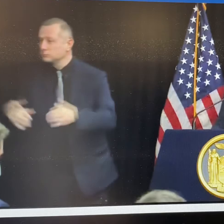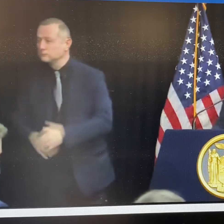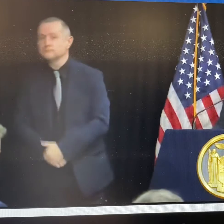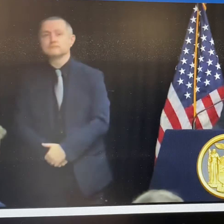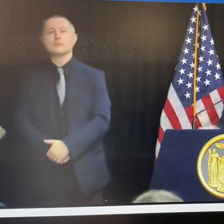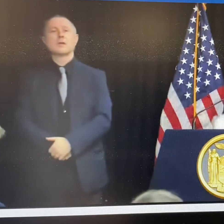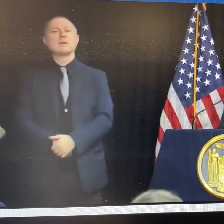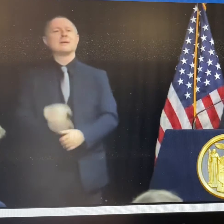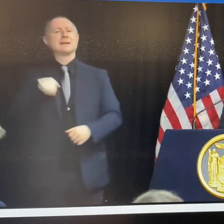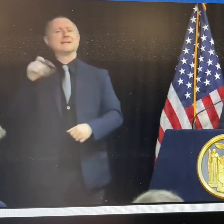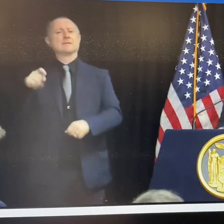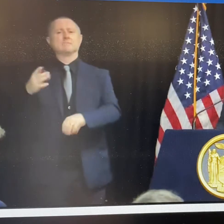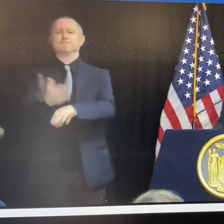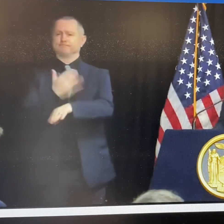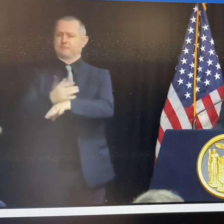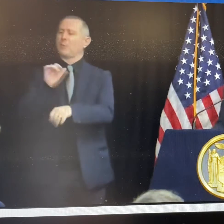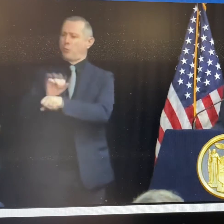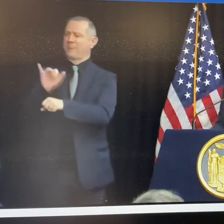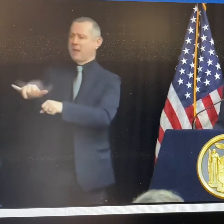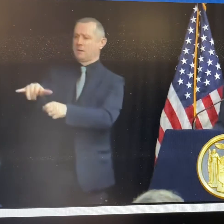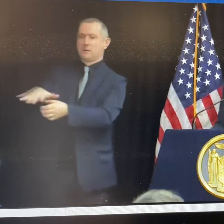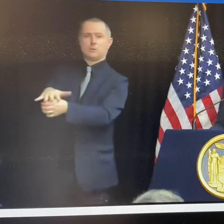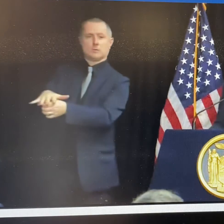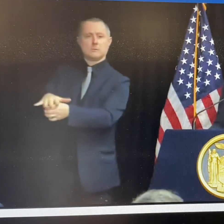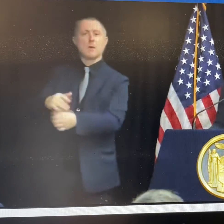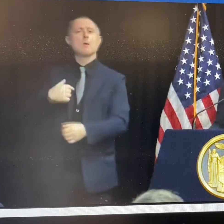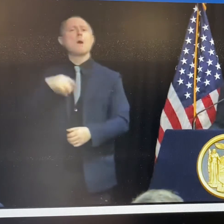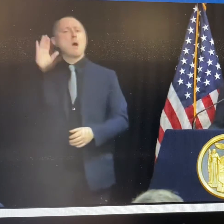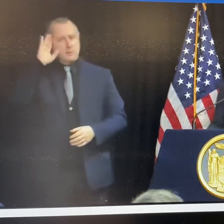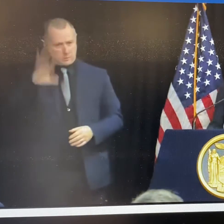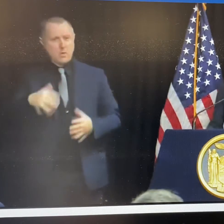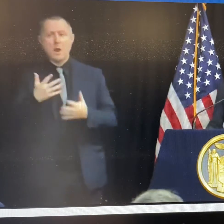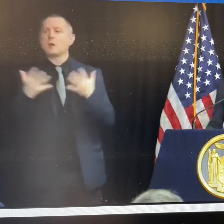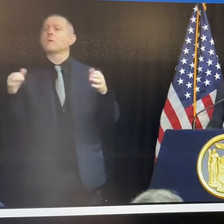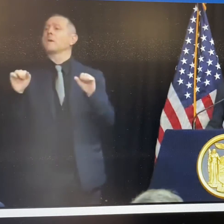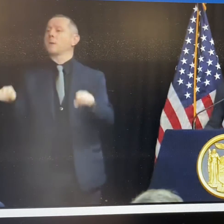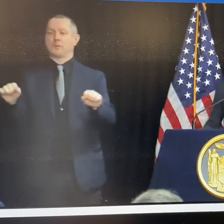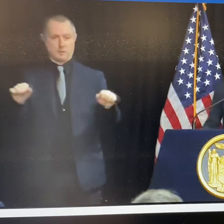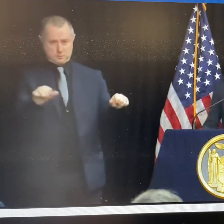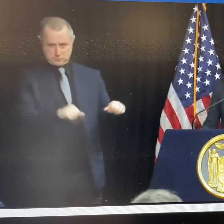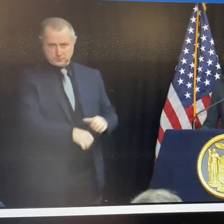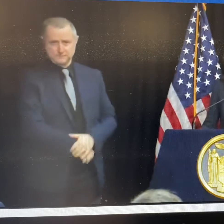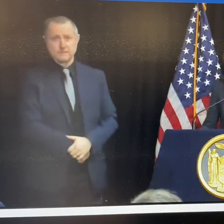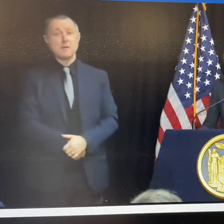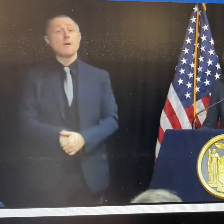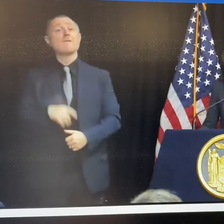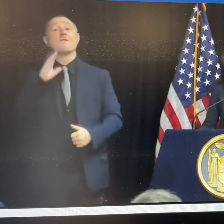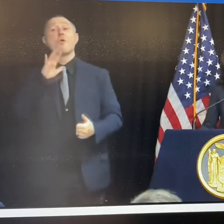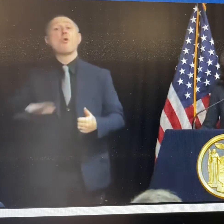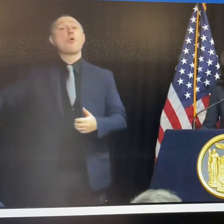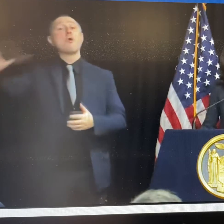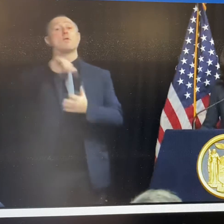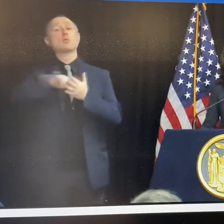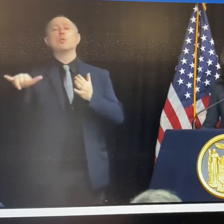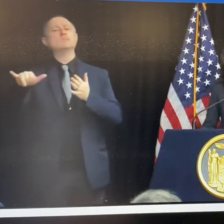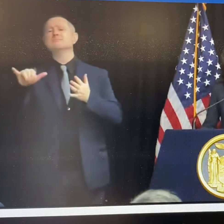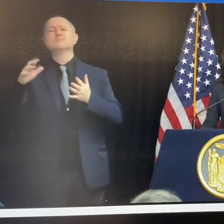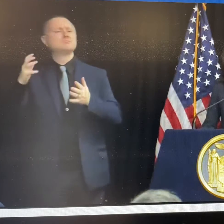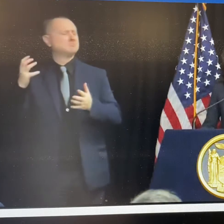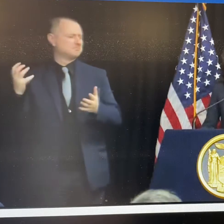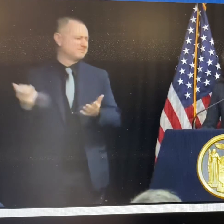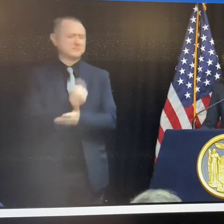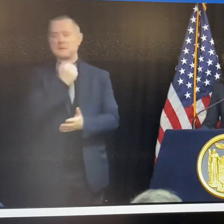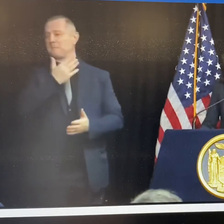there, and I really do believe in tremendous potential there. So all New Yorkers deserve the best. They deserve the